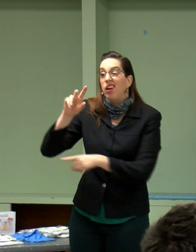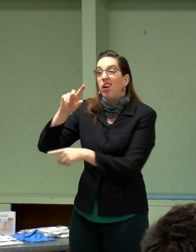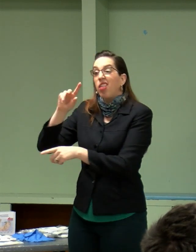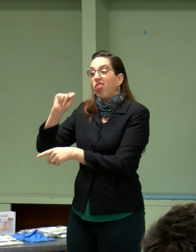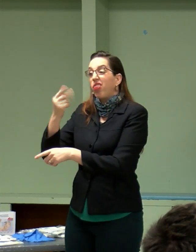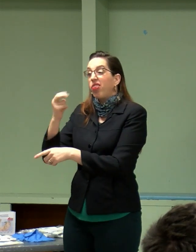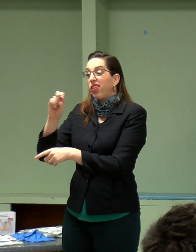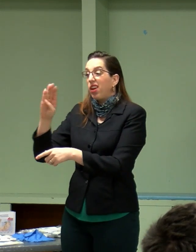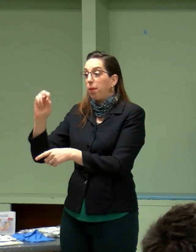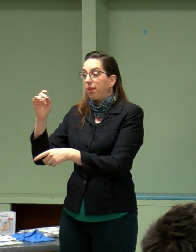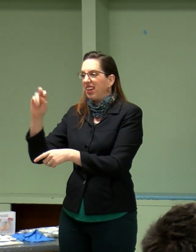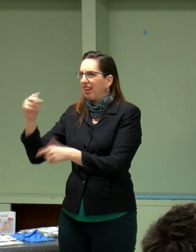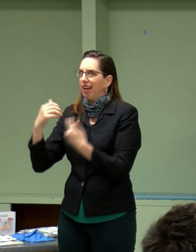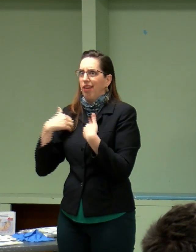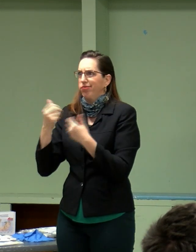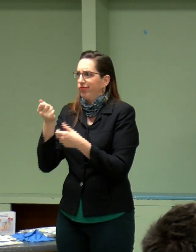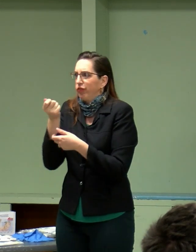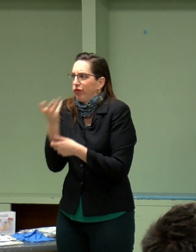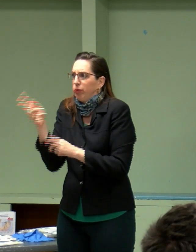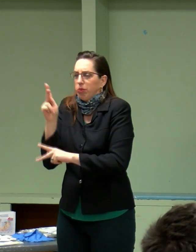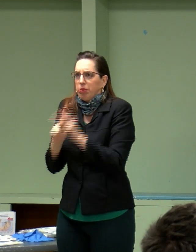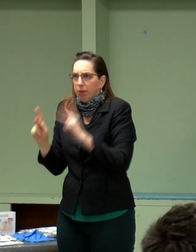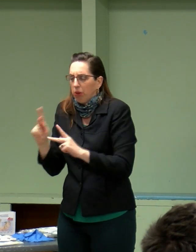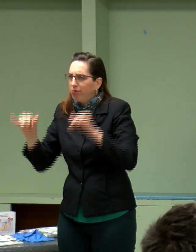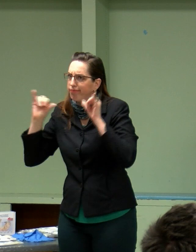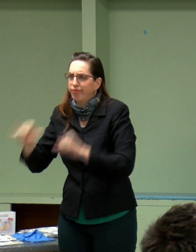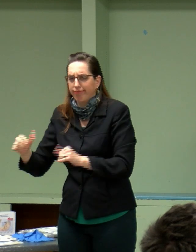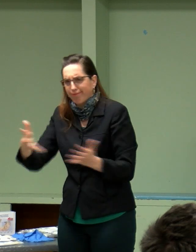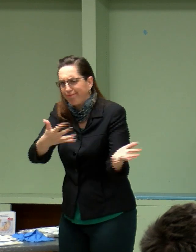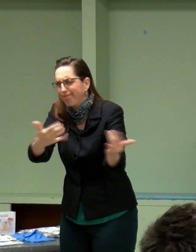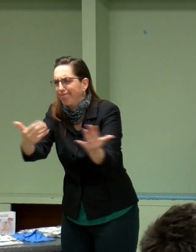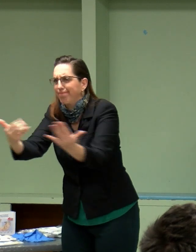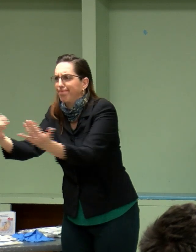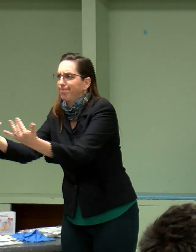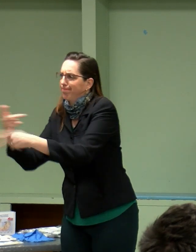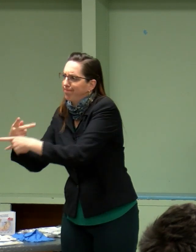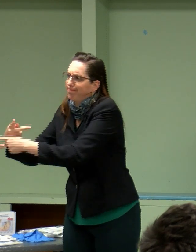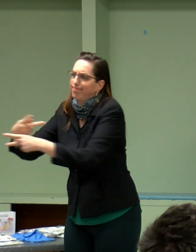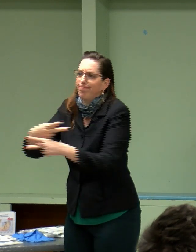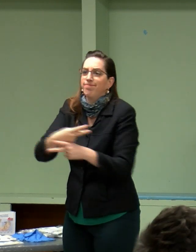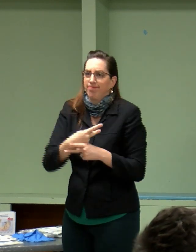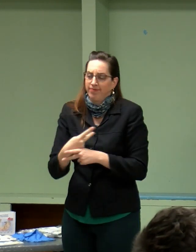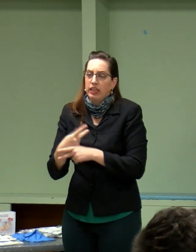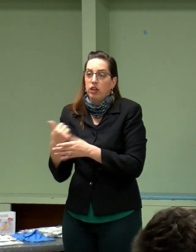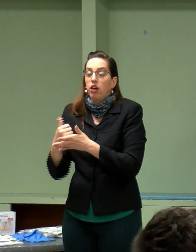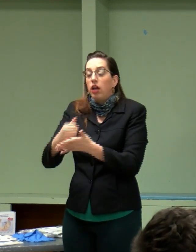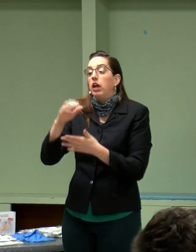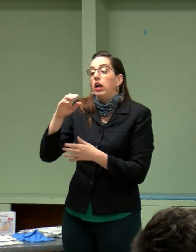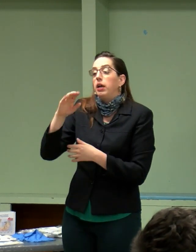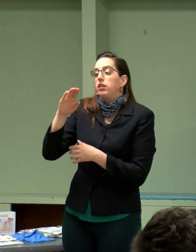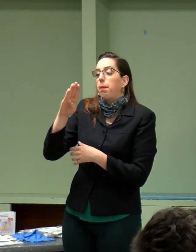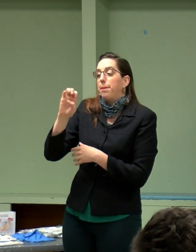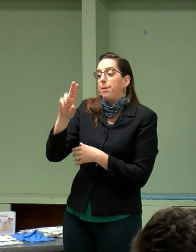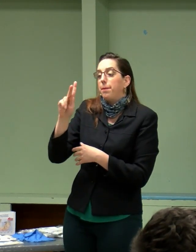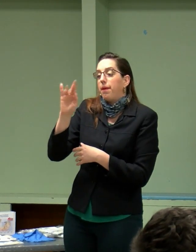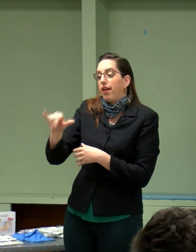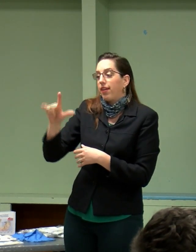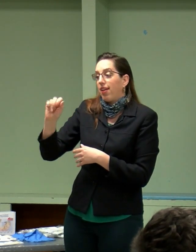crew, expanded their efforts and are filling a major void. The Beacon CEO, Becky Landers, is here, and I want